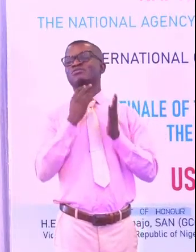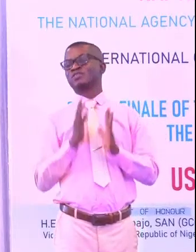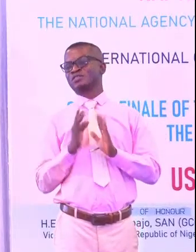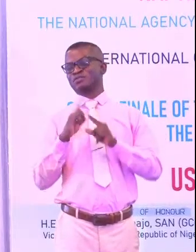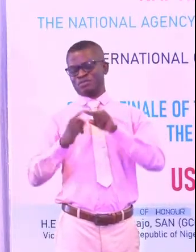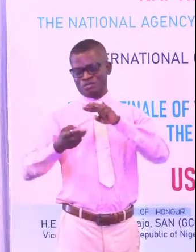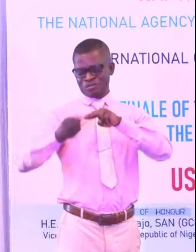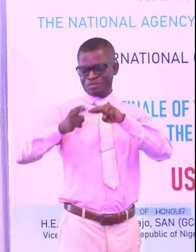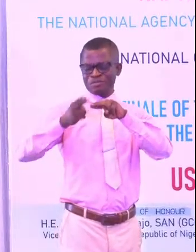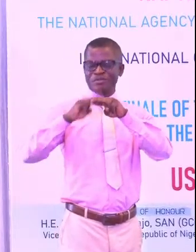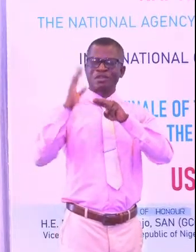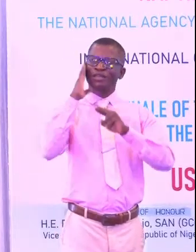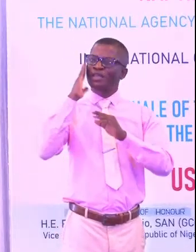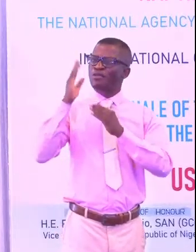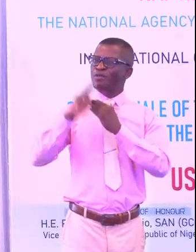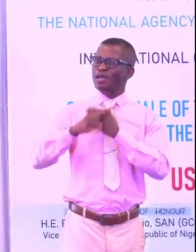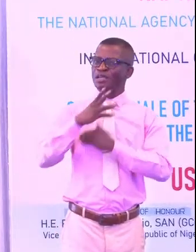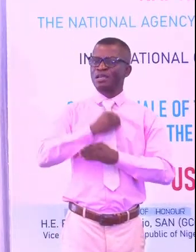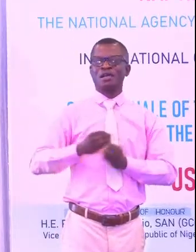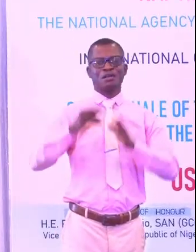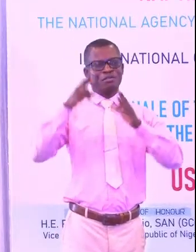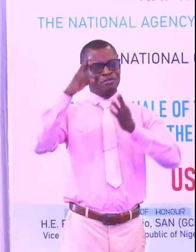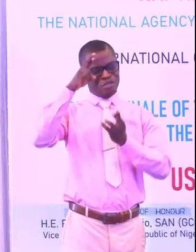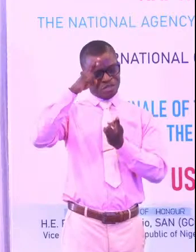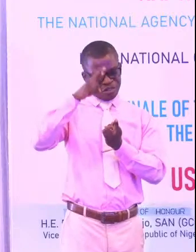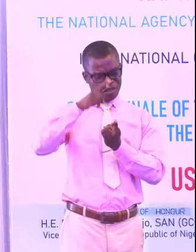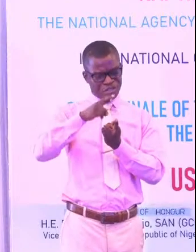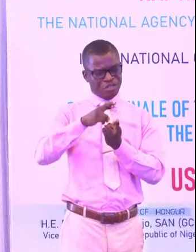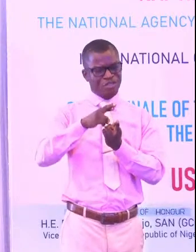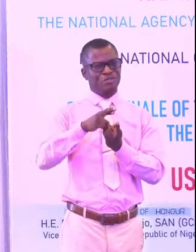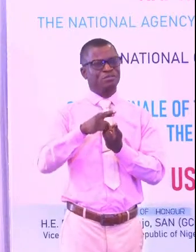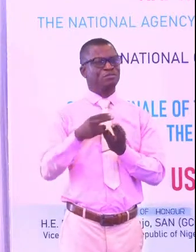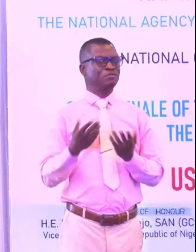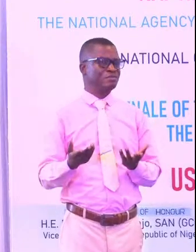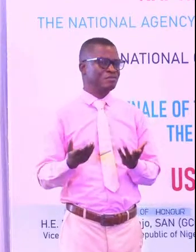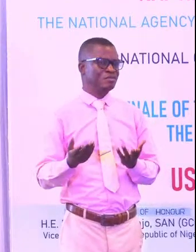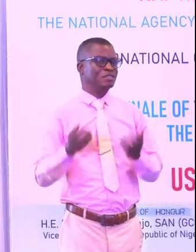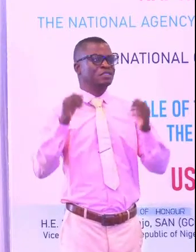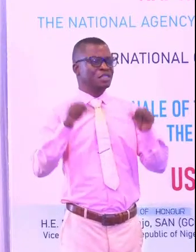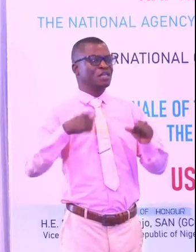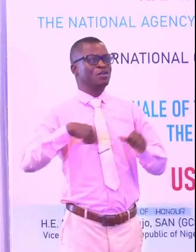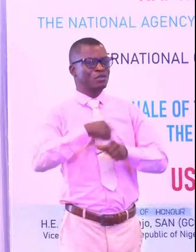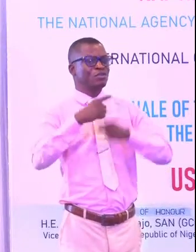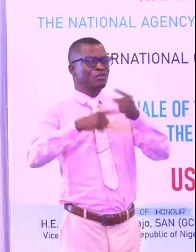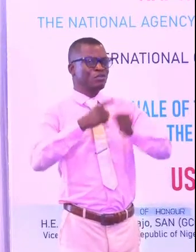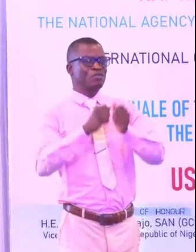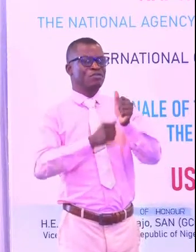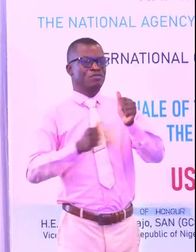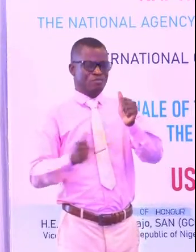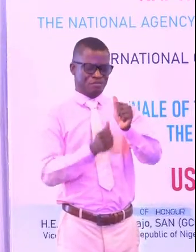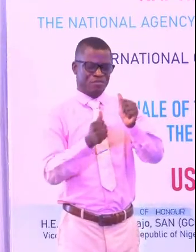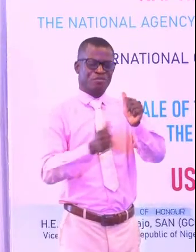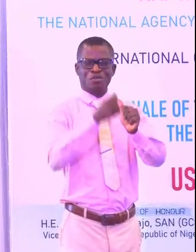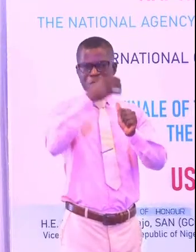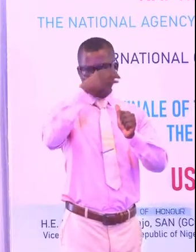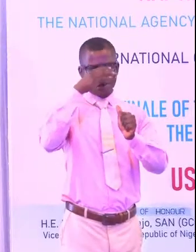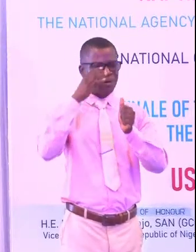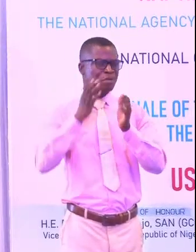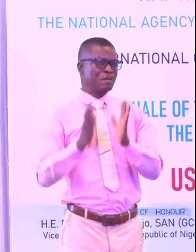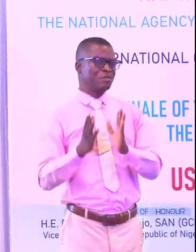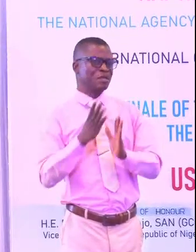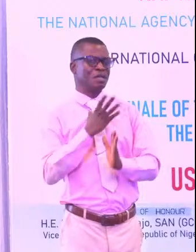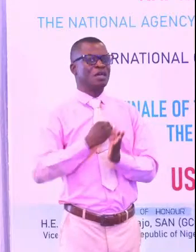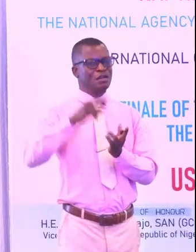awareness and reduce their vulnerability? Can we go after criminals and increase the